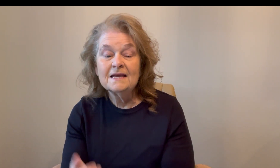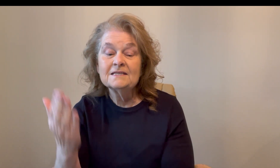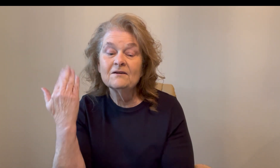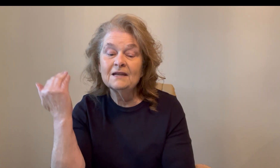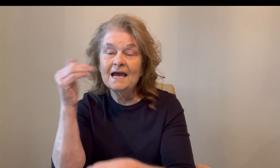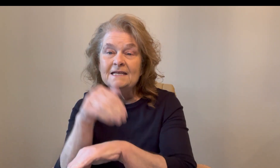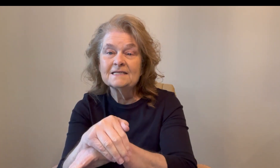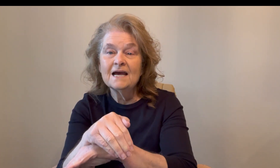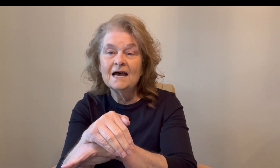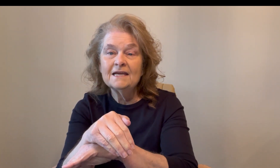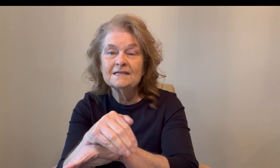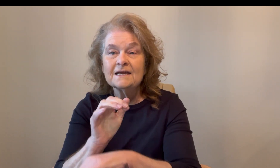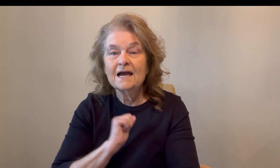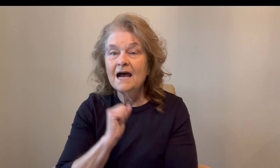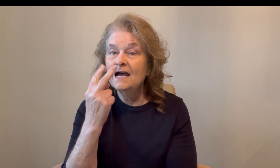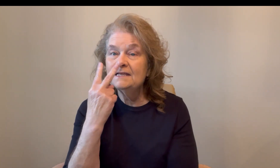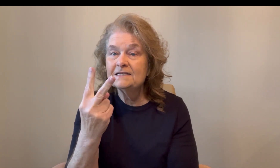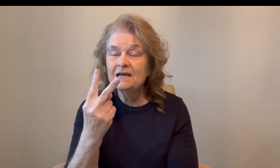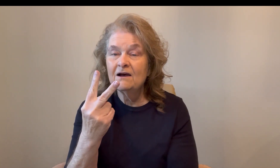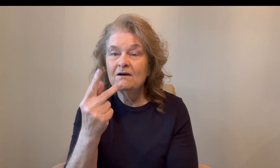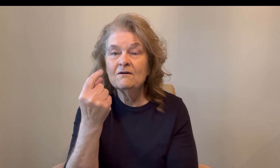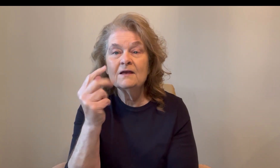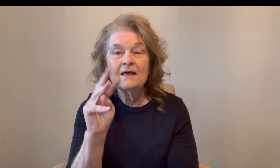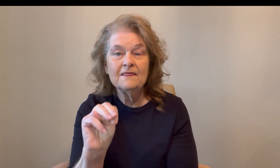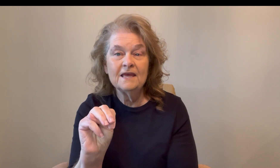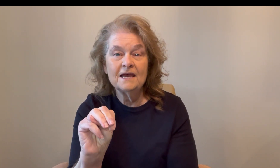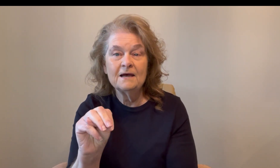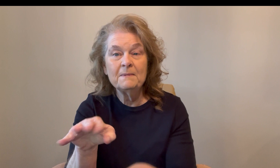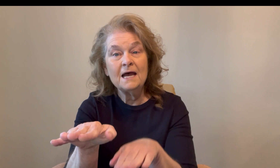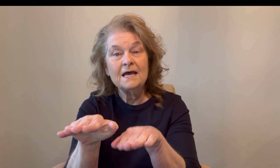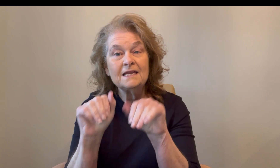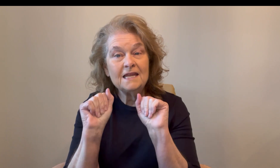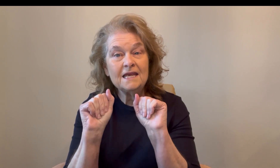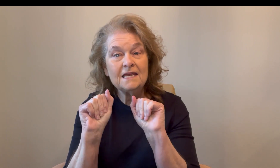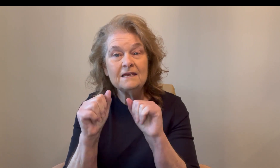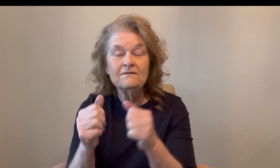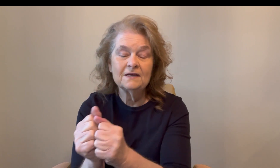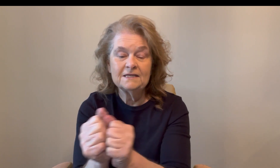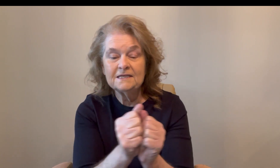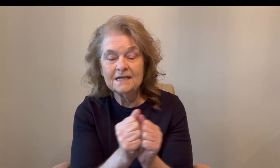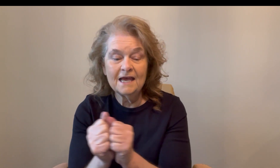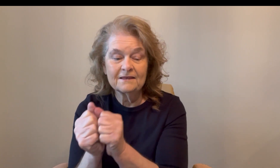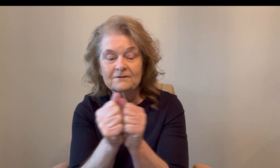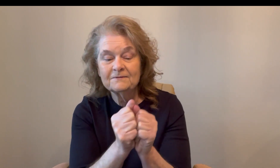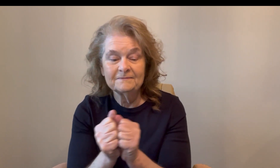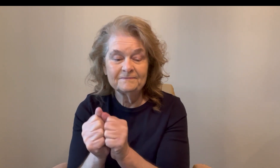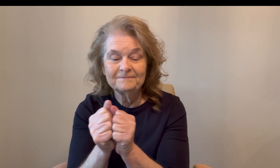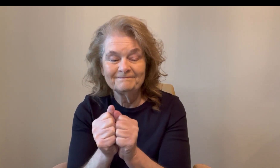So last night, I saw them leave together.